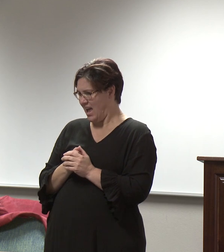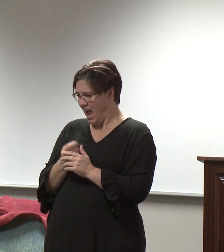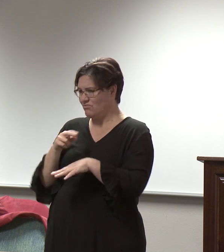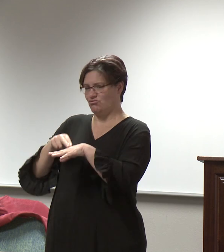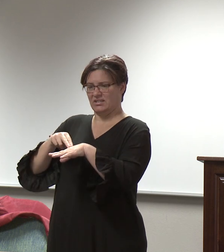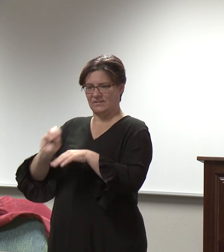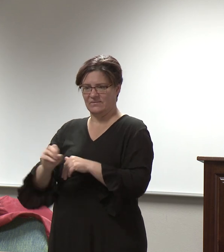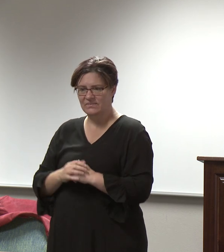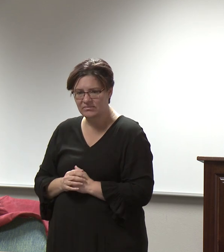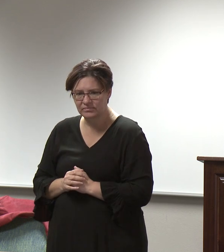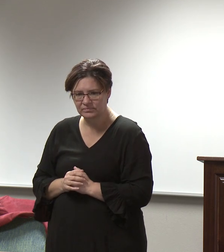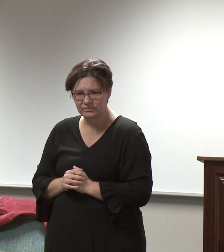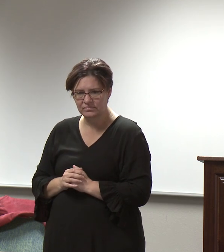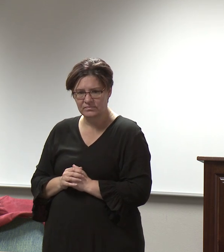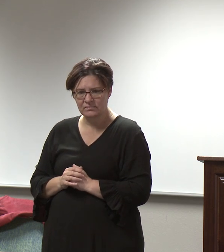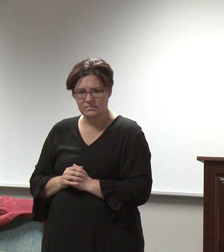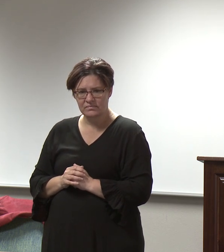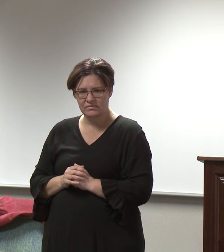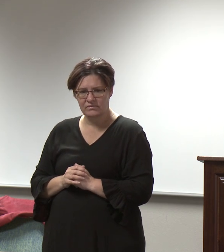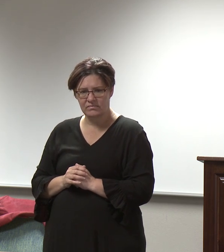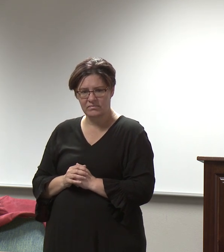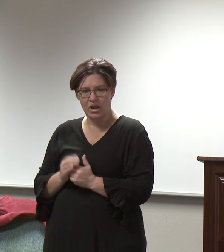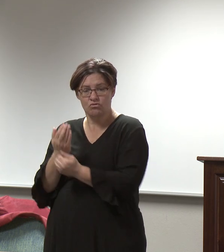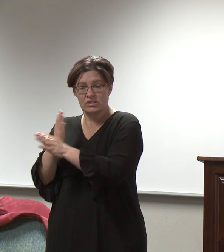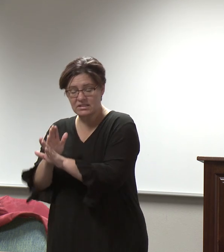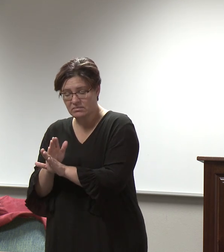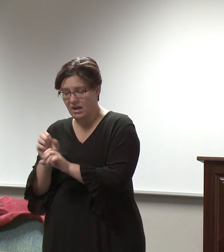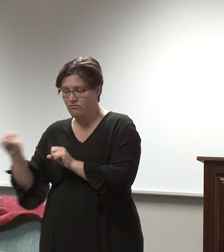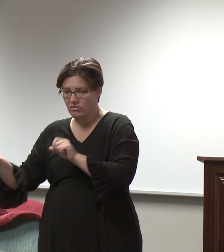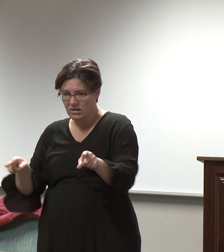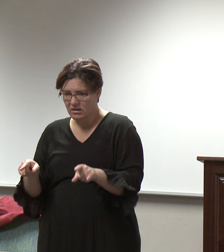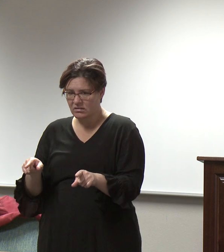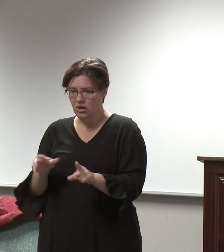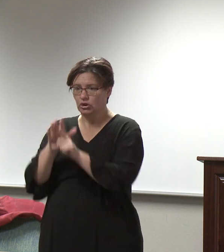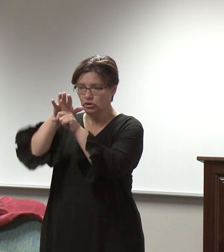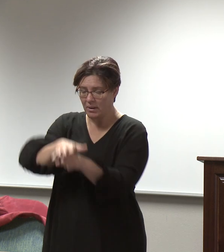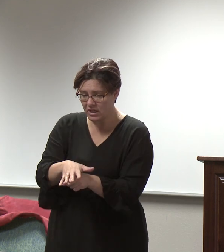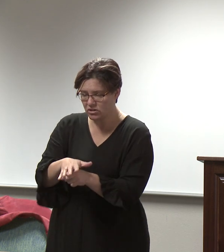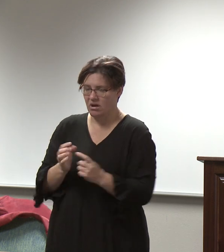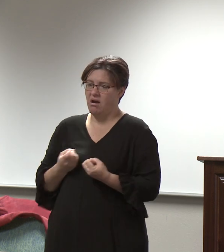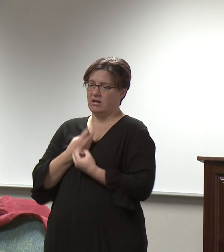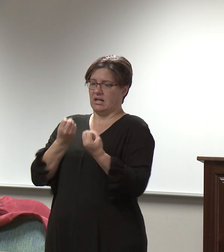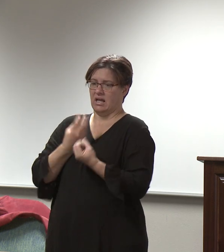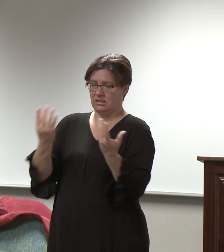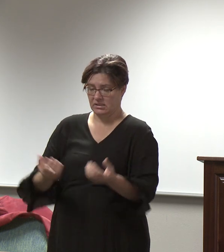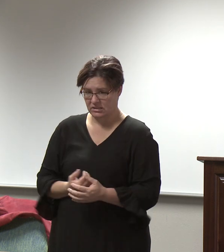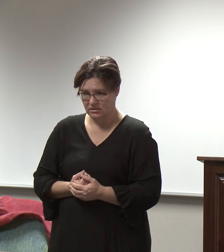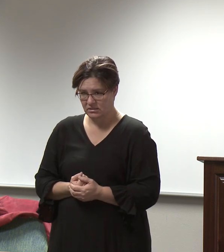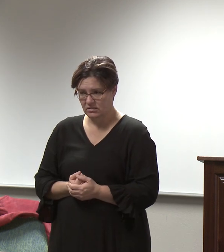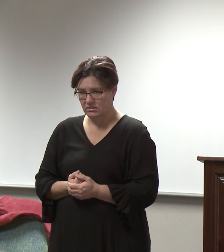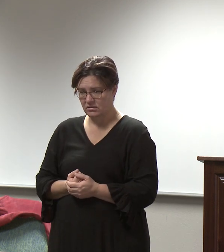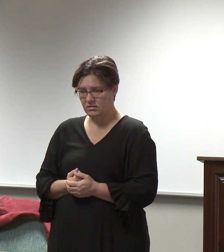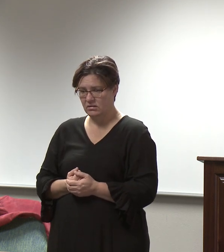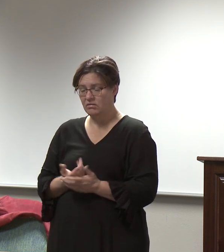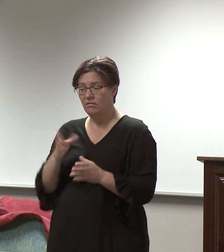racist. So resistance is fragmented, domination is articulated. As long as you go in this,